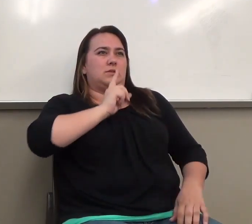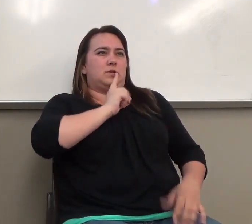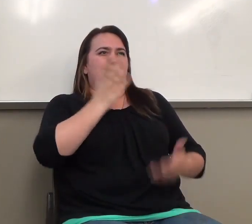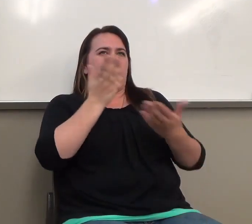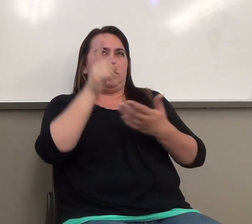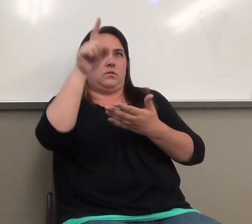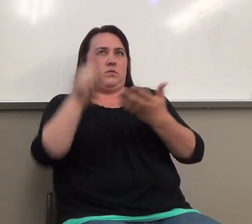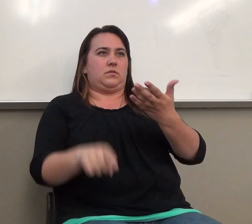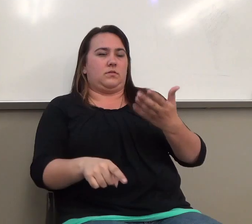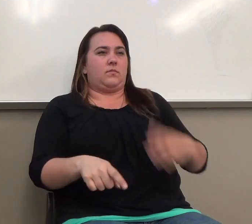okay?